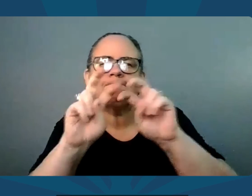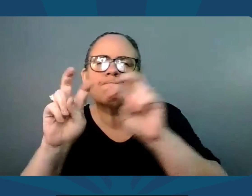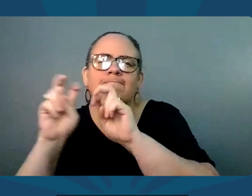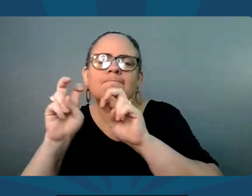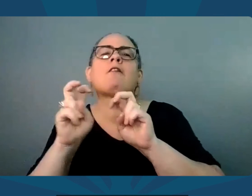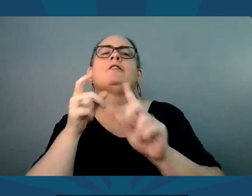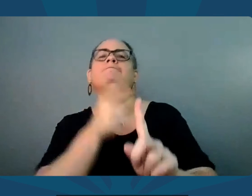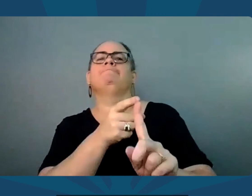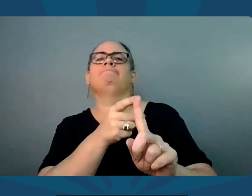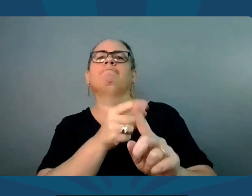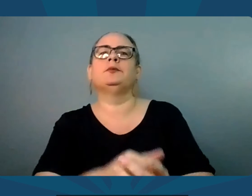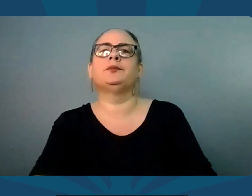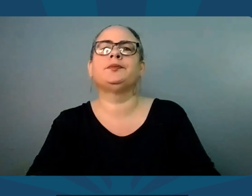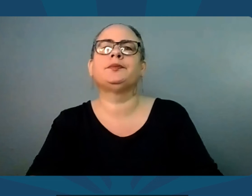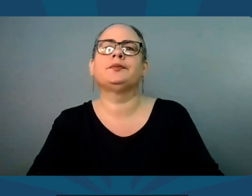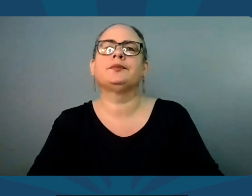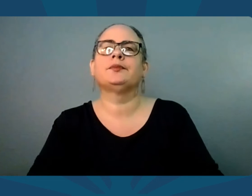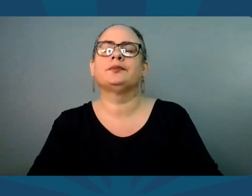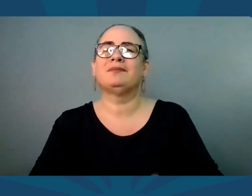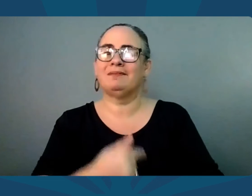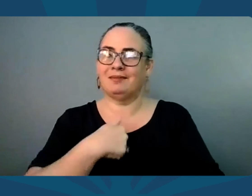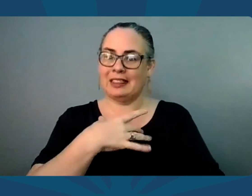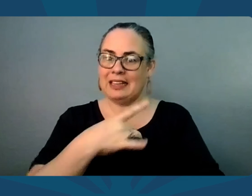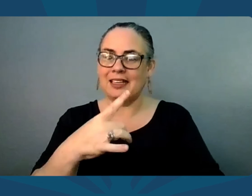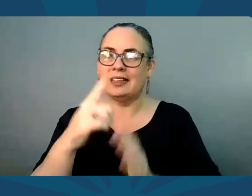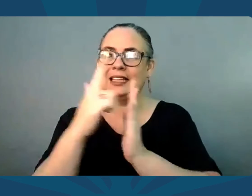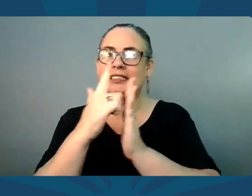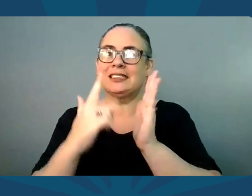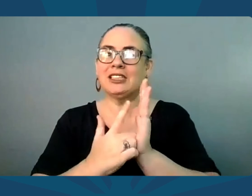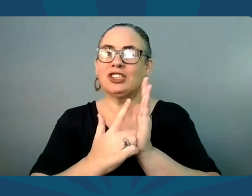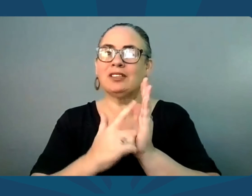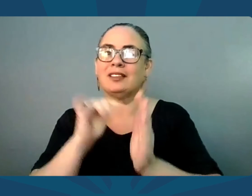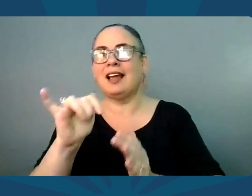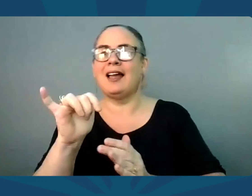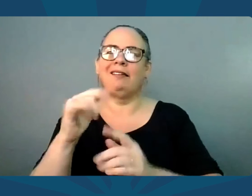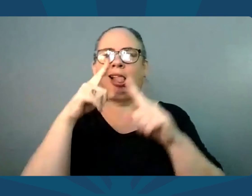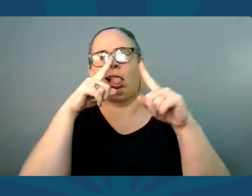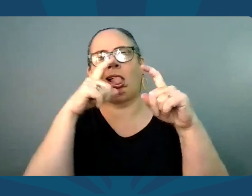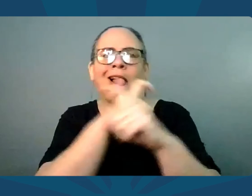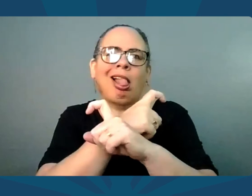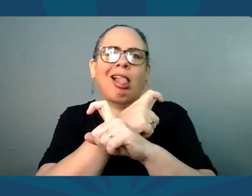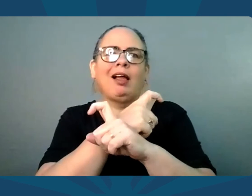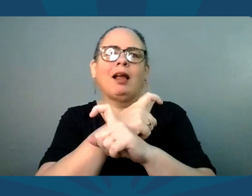I don't like legislation that's overly complicated, that creates loopholes for the wealthy.